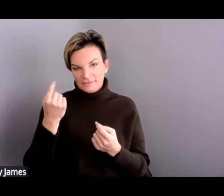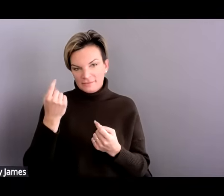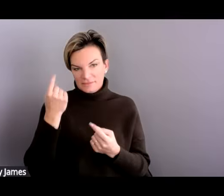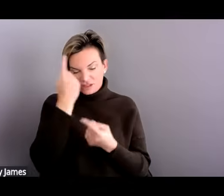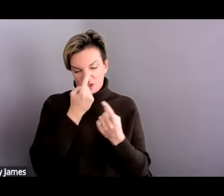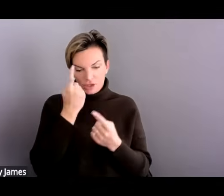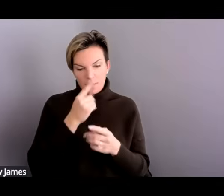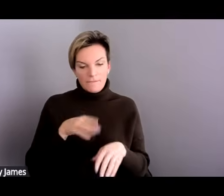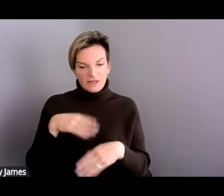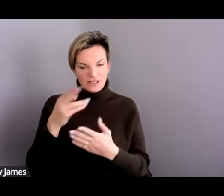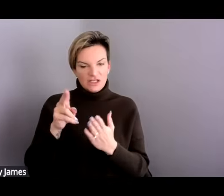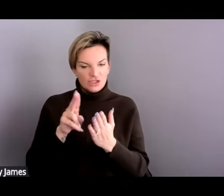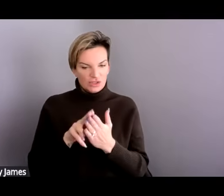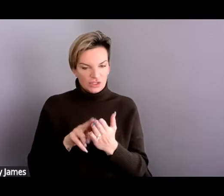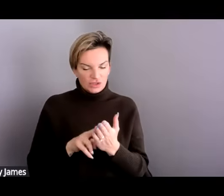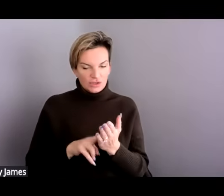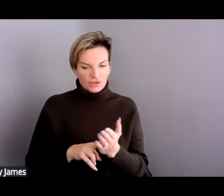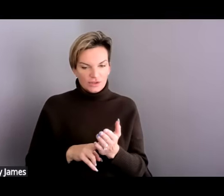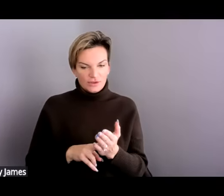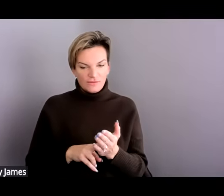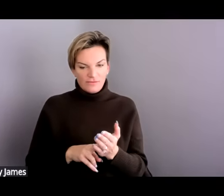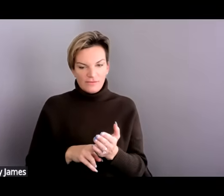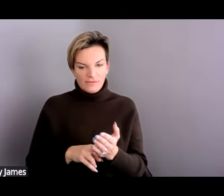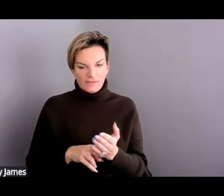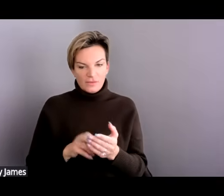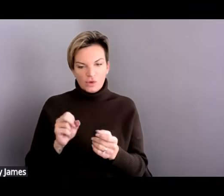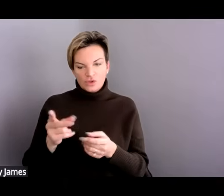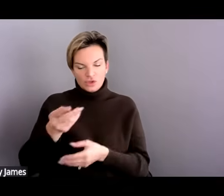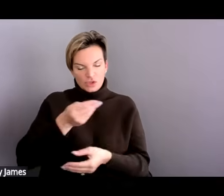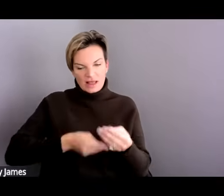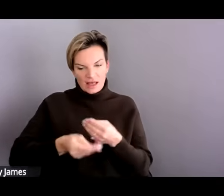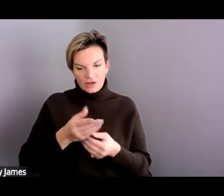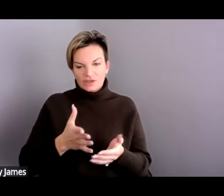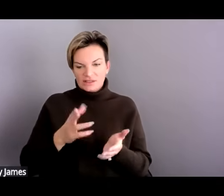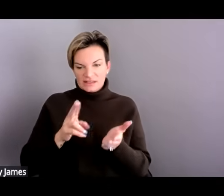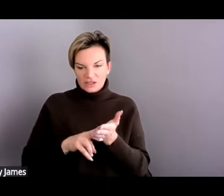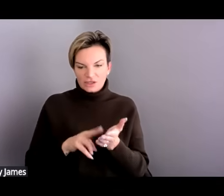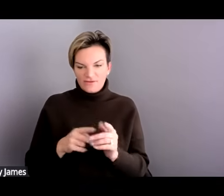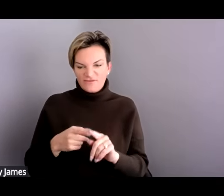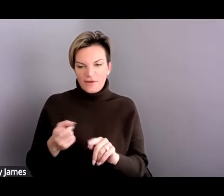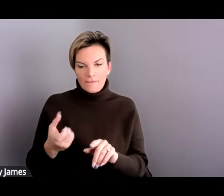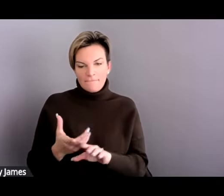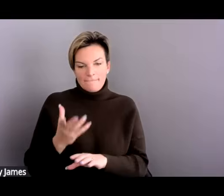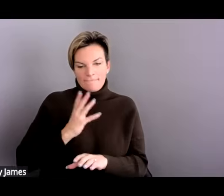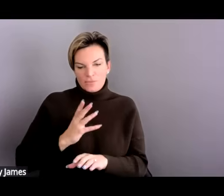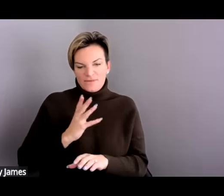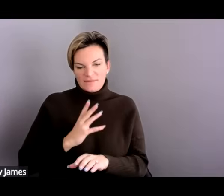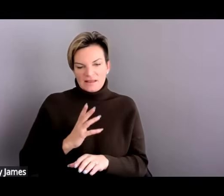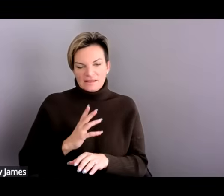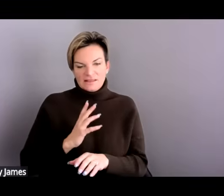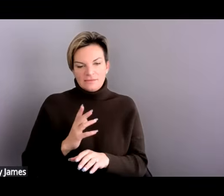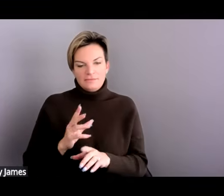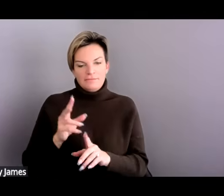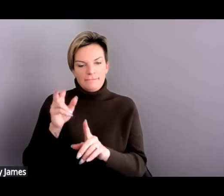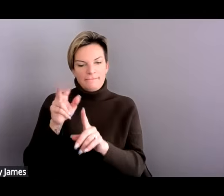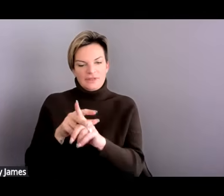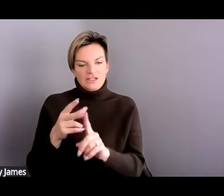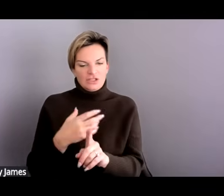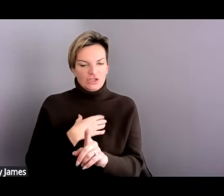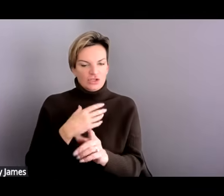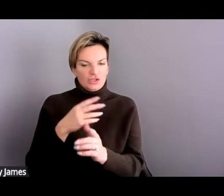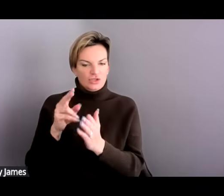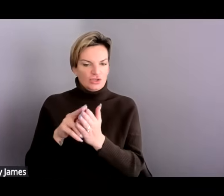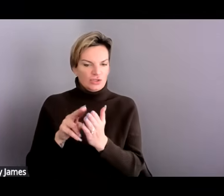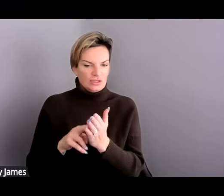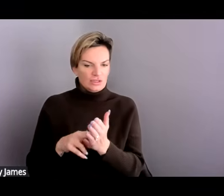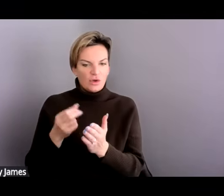petition signatures, or I'm sorry, circulator signatures from previous petitions. Mr. Fracasey I guess,